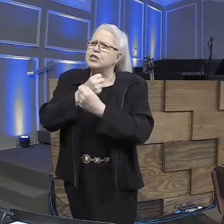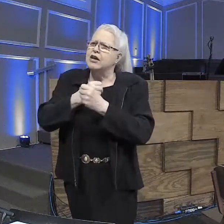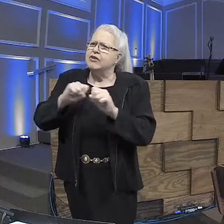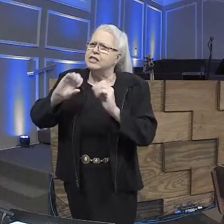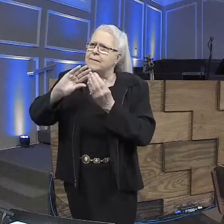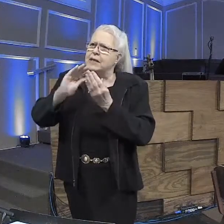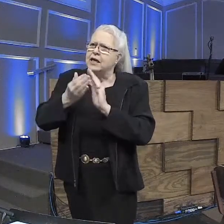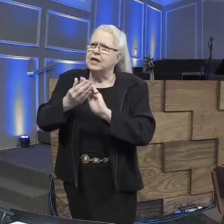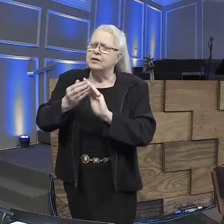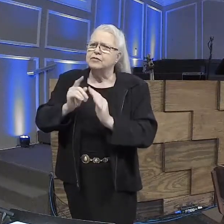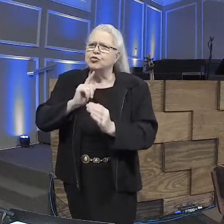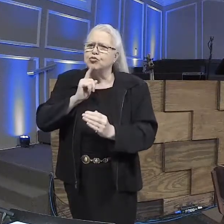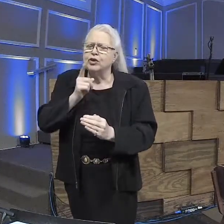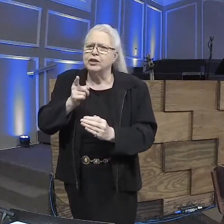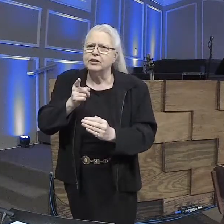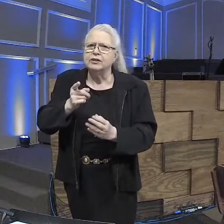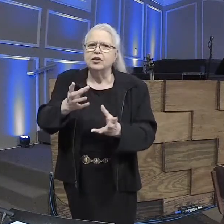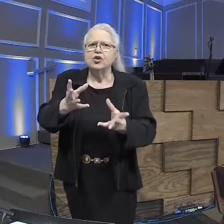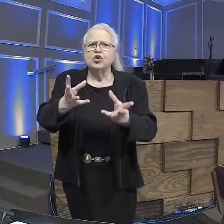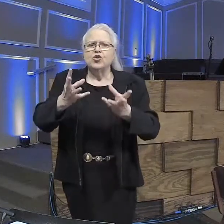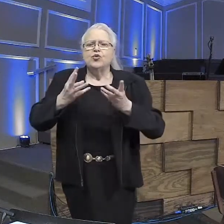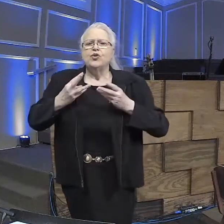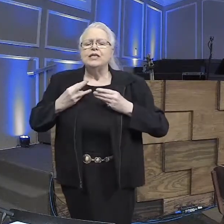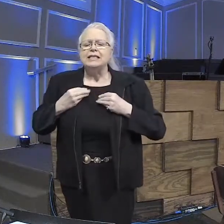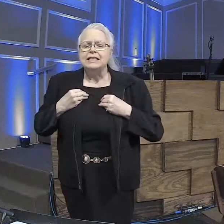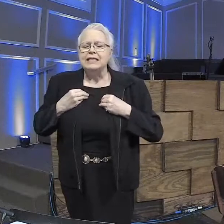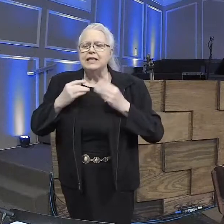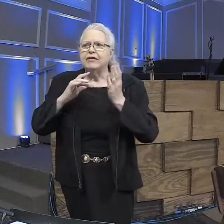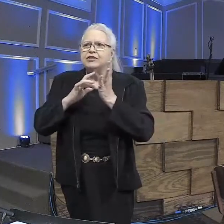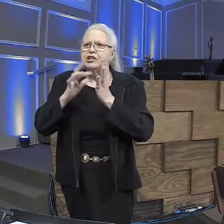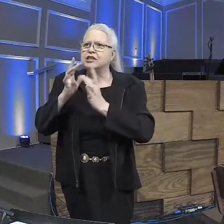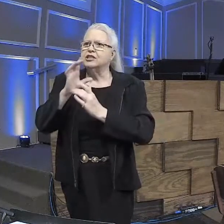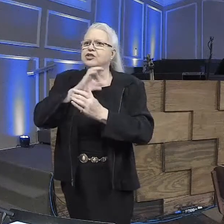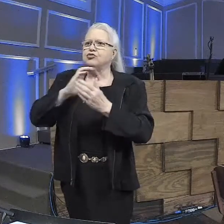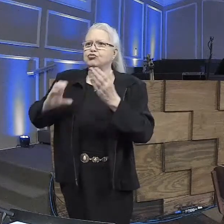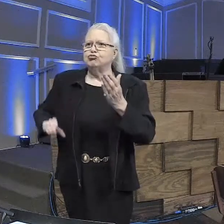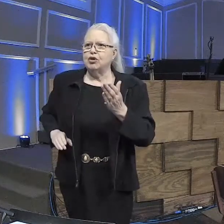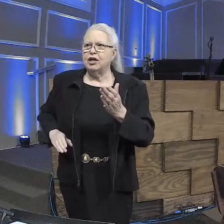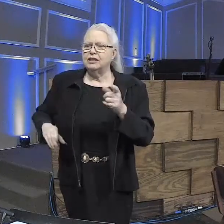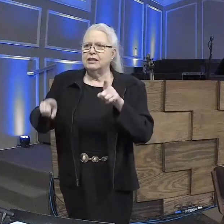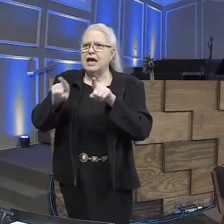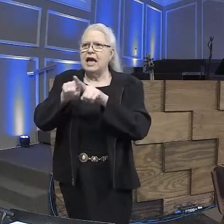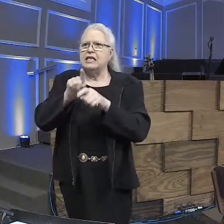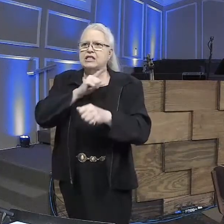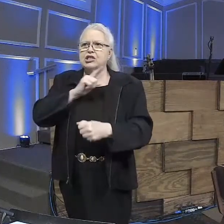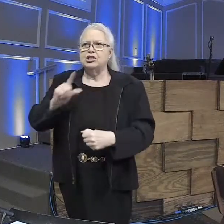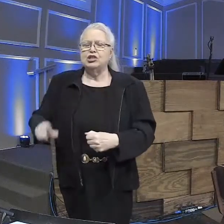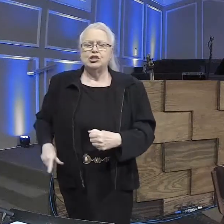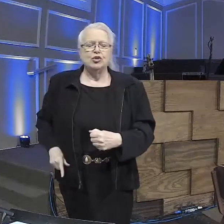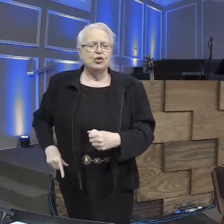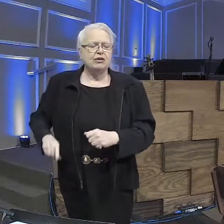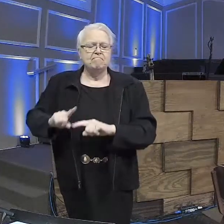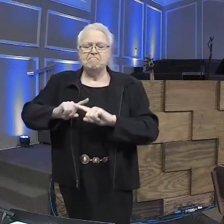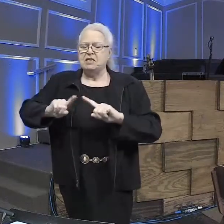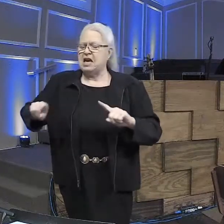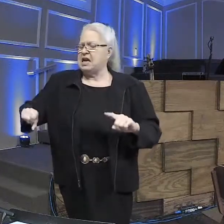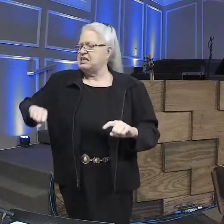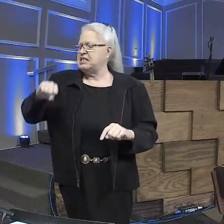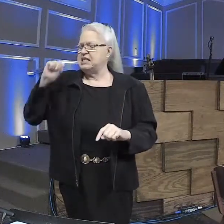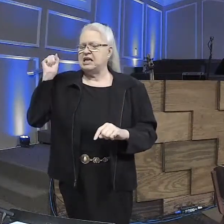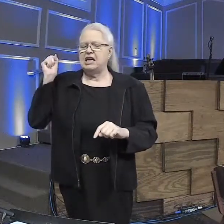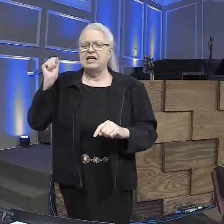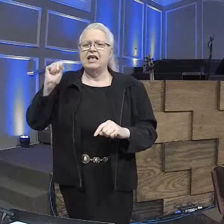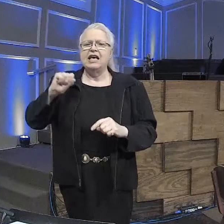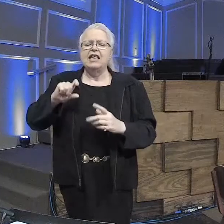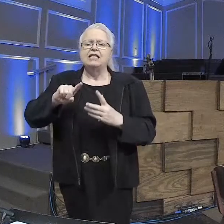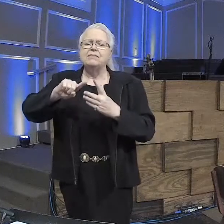when you do this. Receive Jesus Christ as Lord. That's the undeniable origin. That's the genesis of being